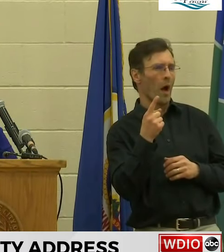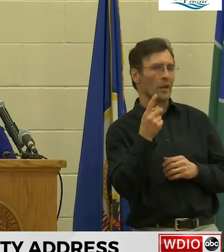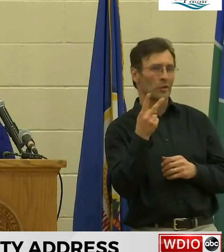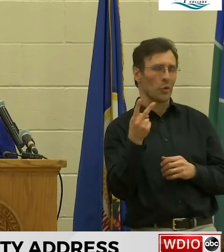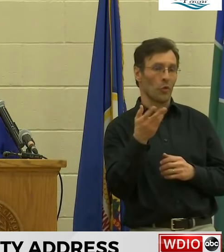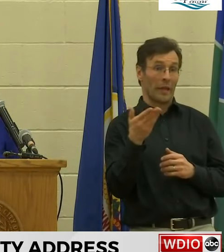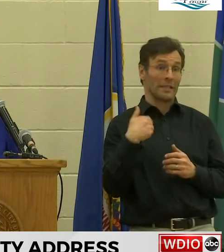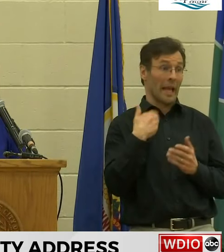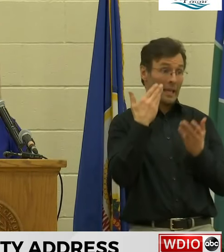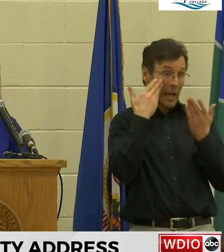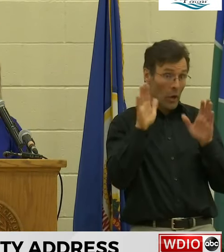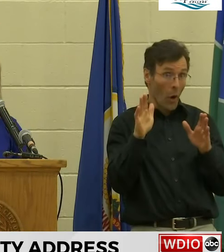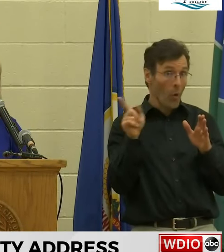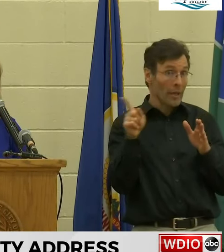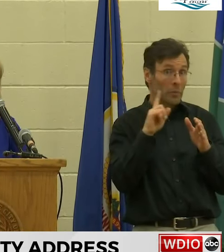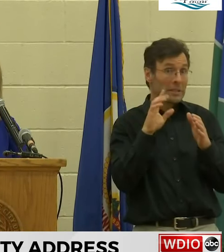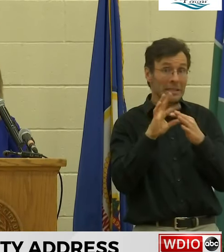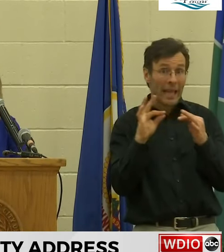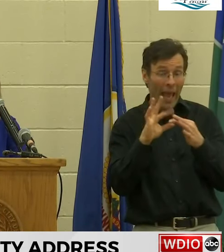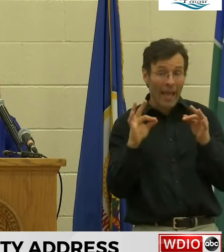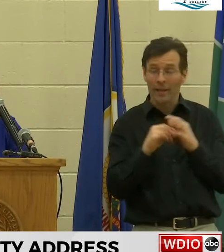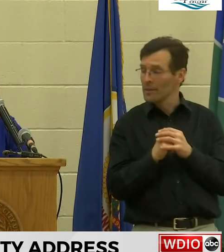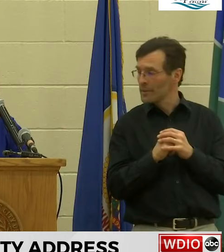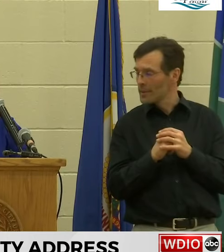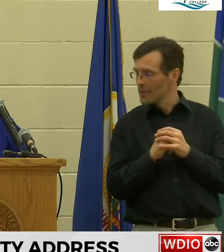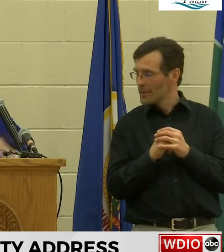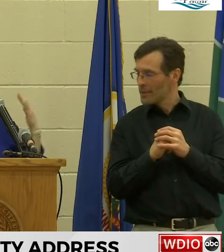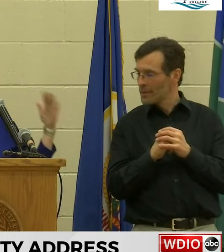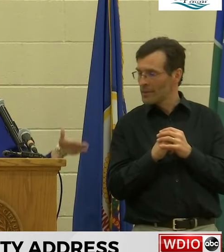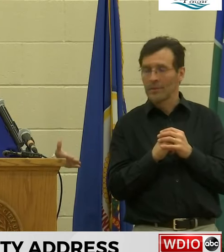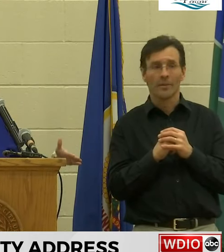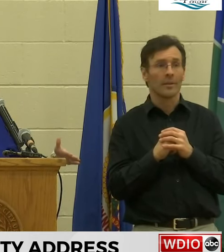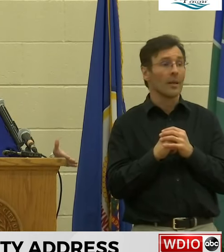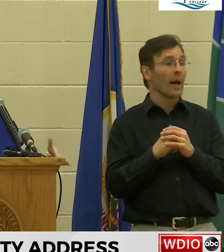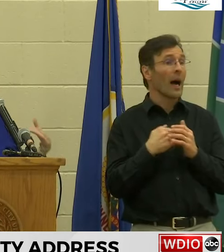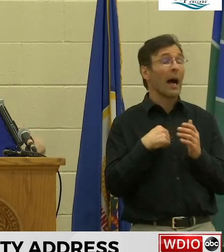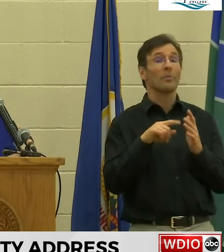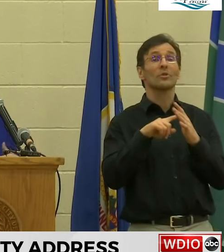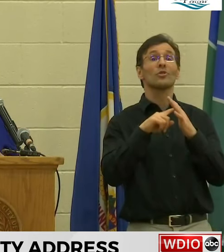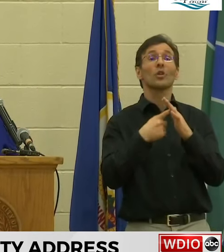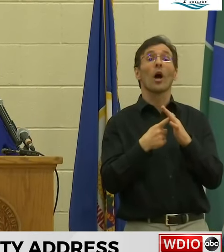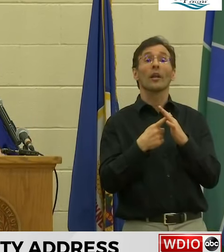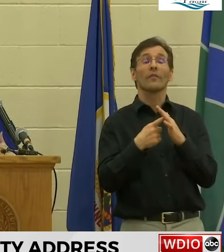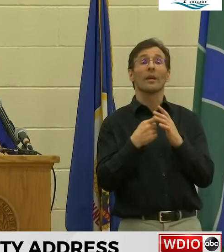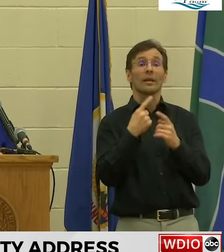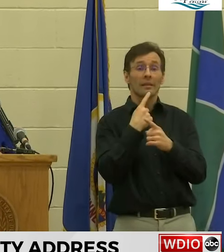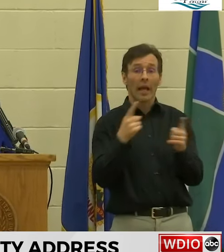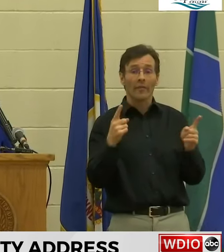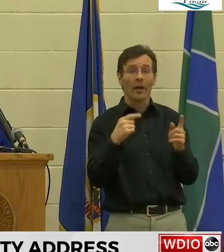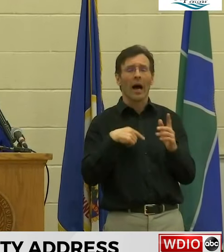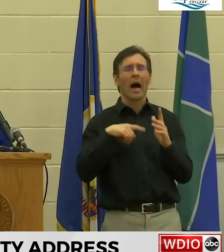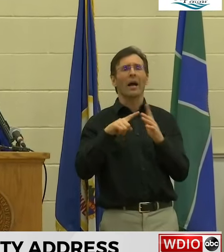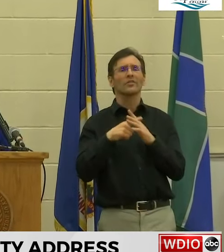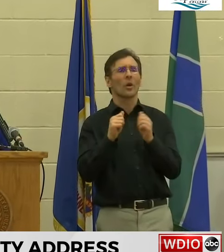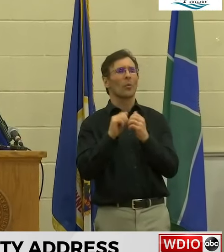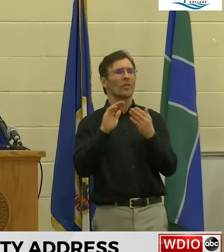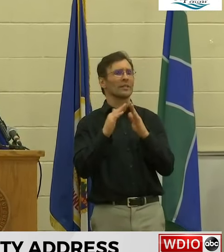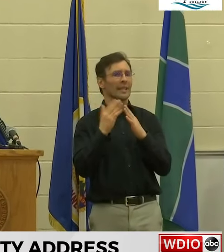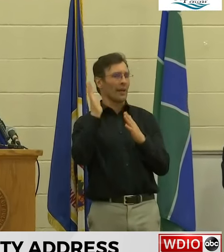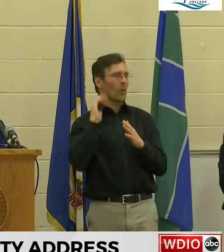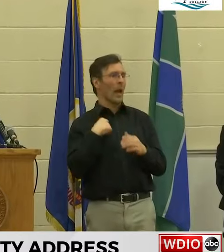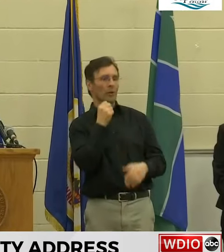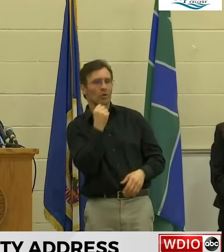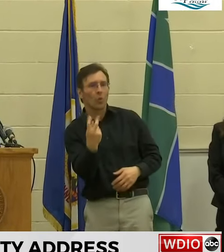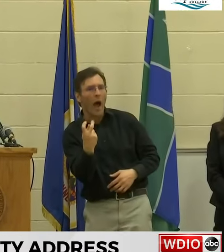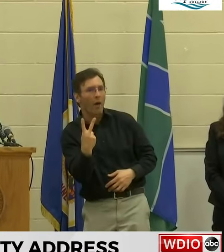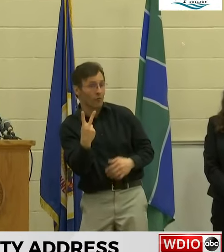Things that I didn't know that he was going to say. So I'm going to start off by telling everybody I started with the city when I was